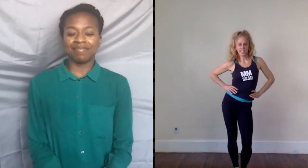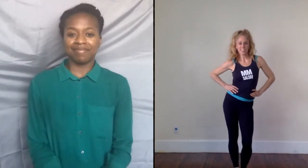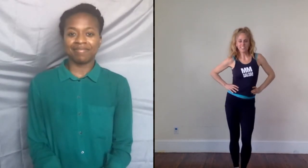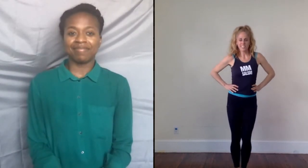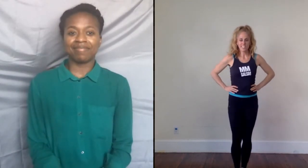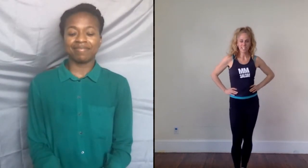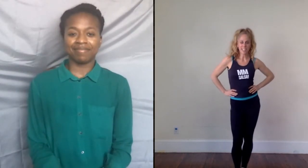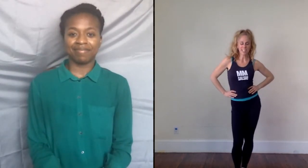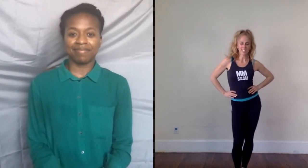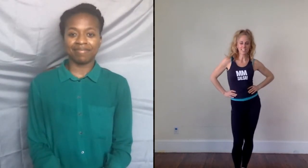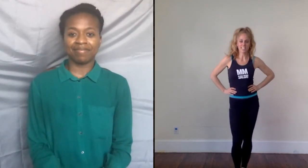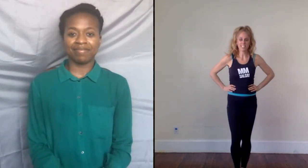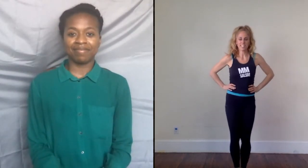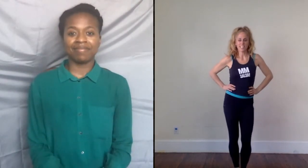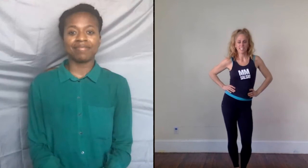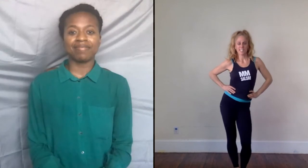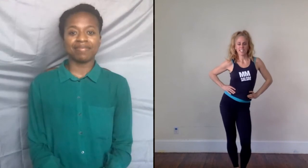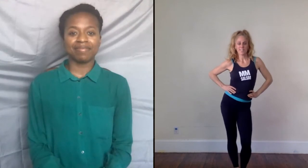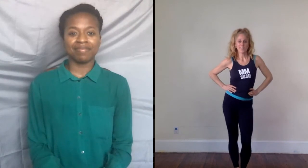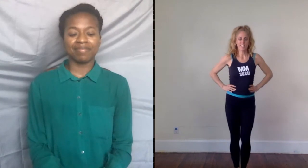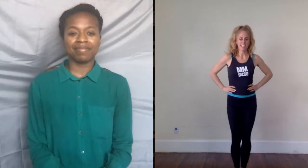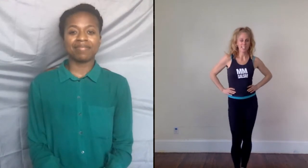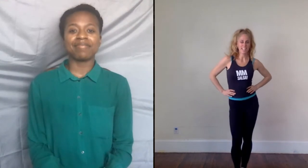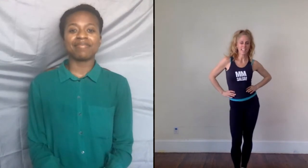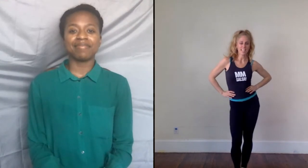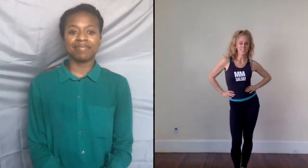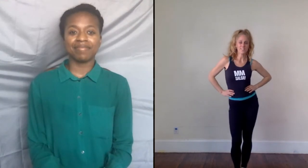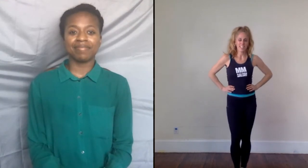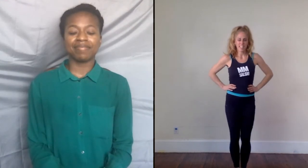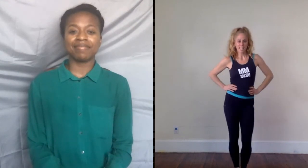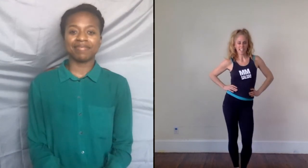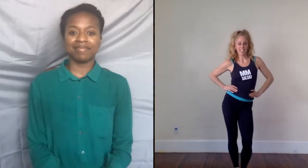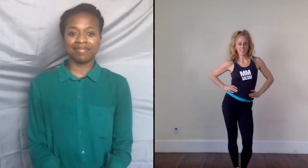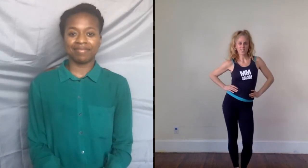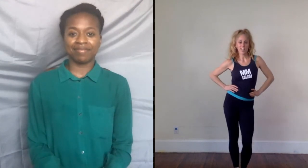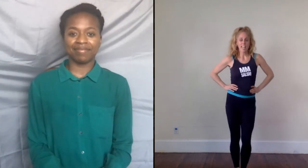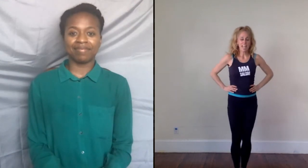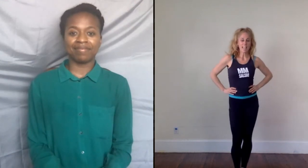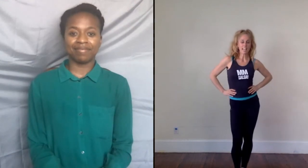There we go. Excellent. Hip.